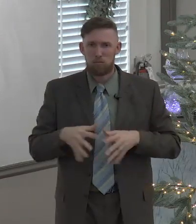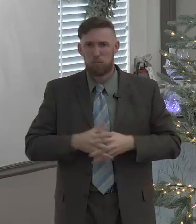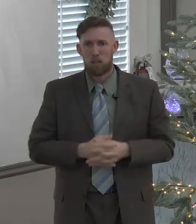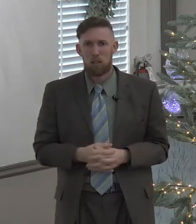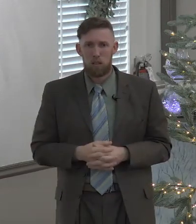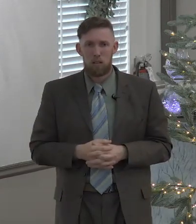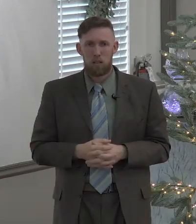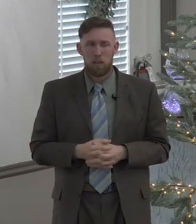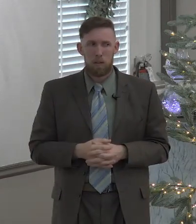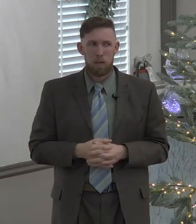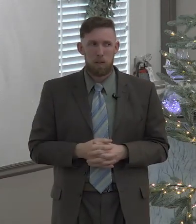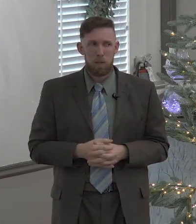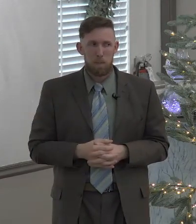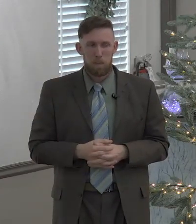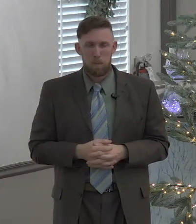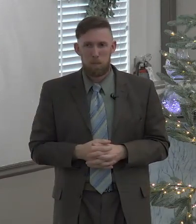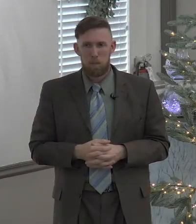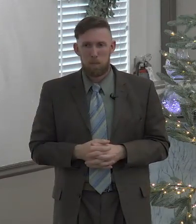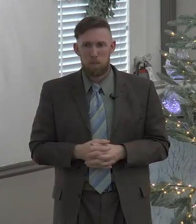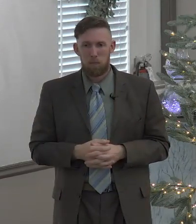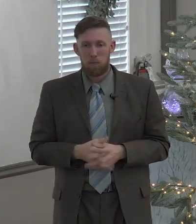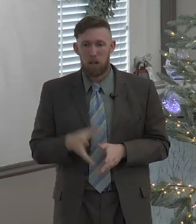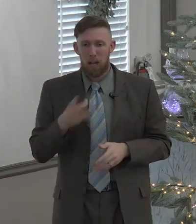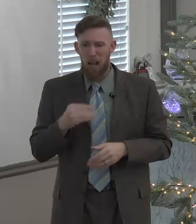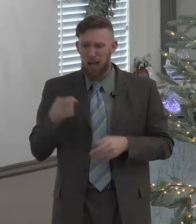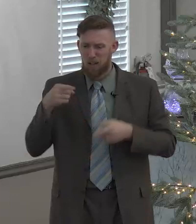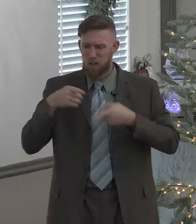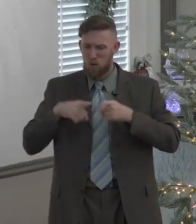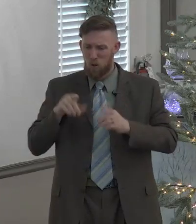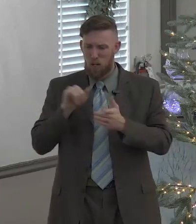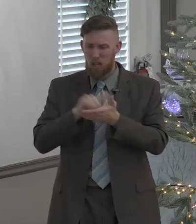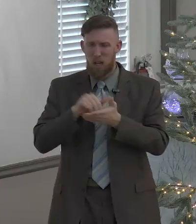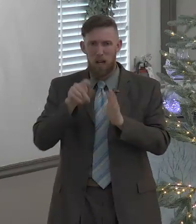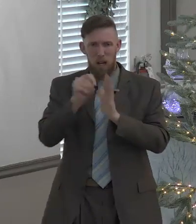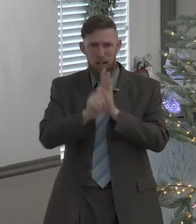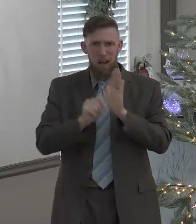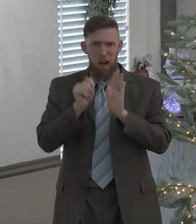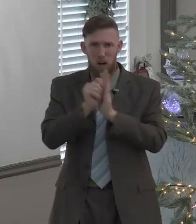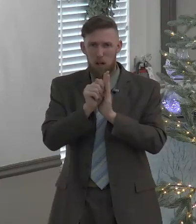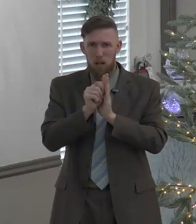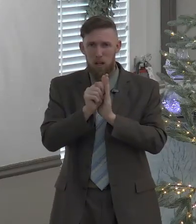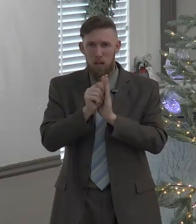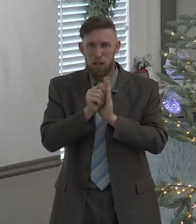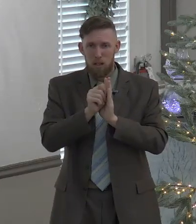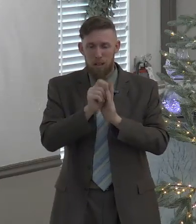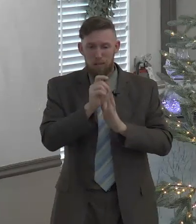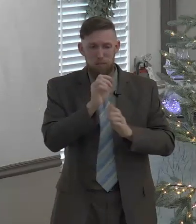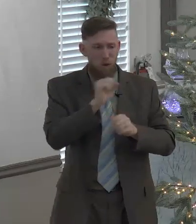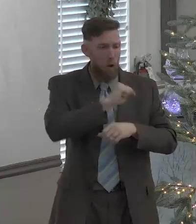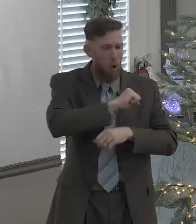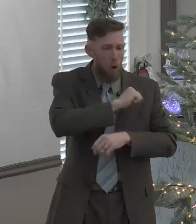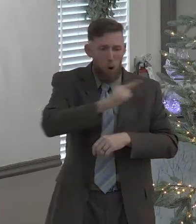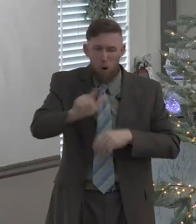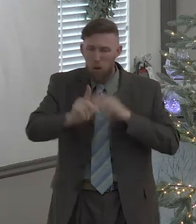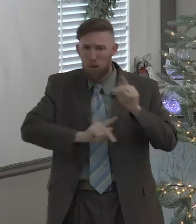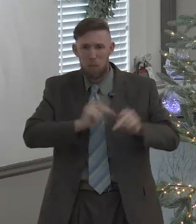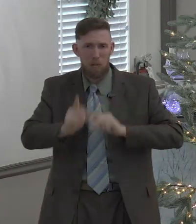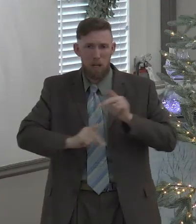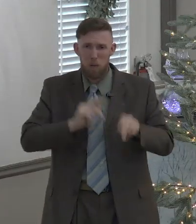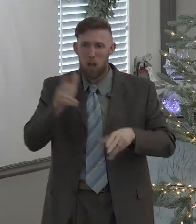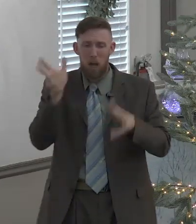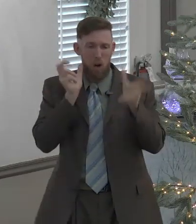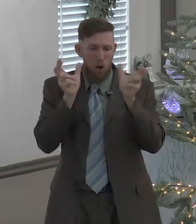He's like everybody else. Listen, The miracles of Jesus had been spread